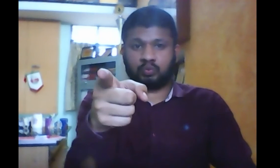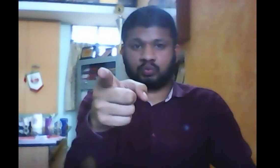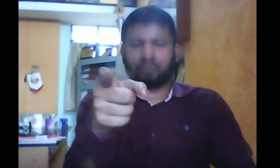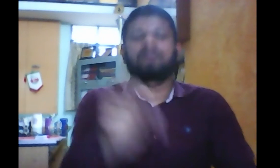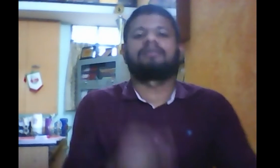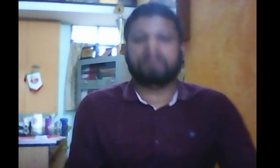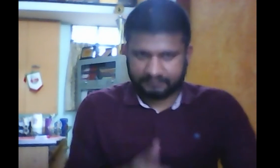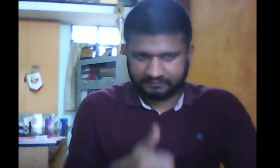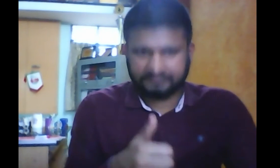Very good. Mother.